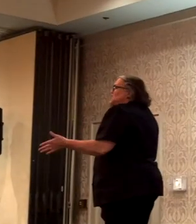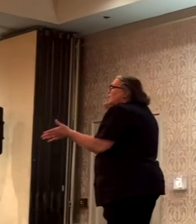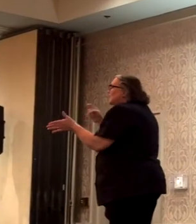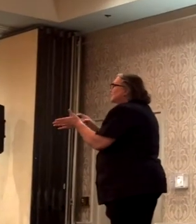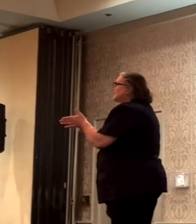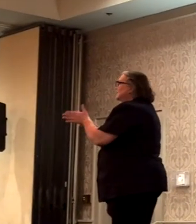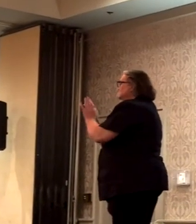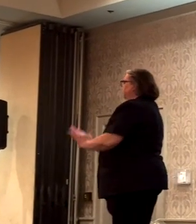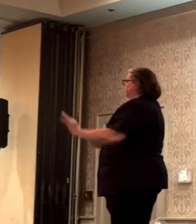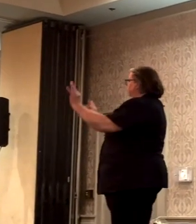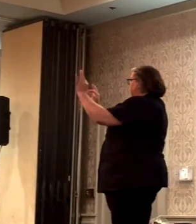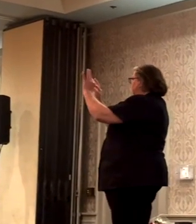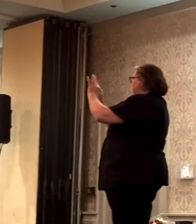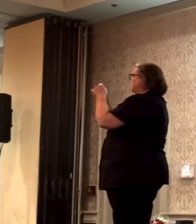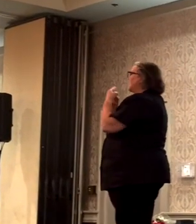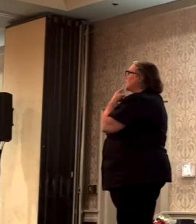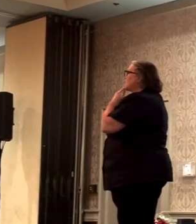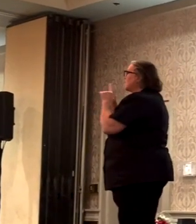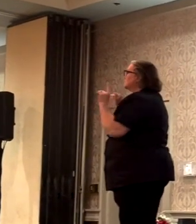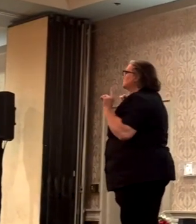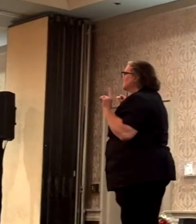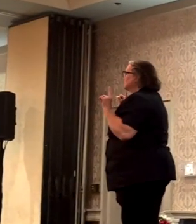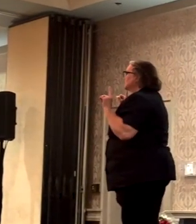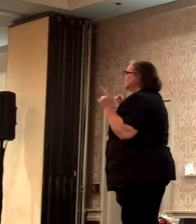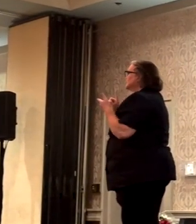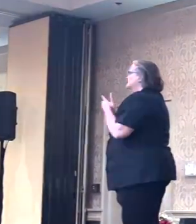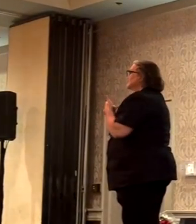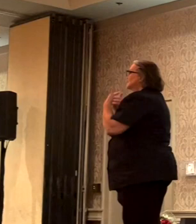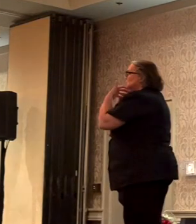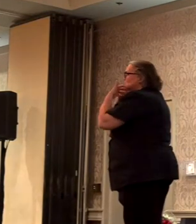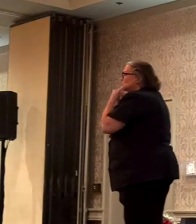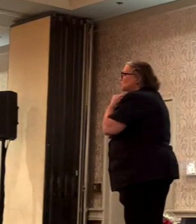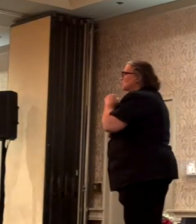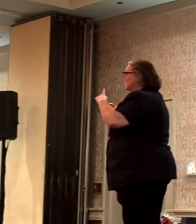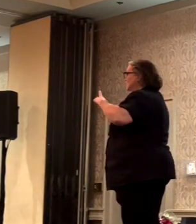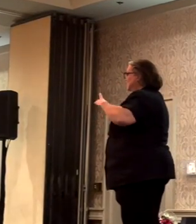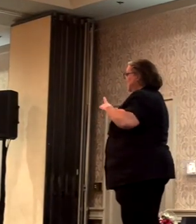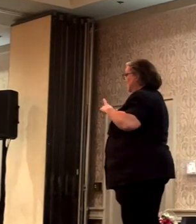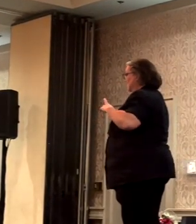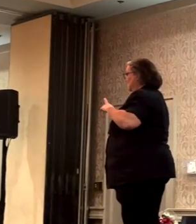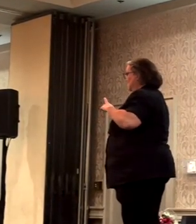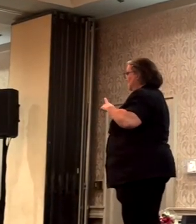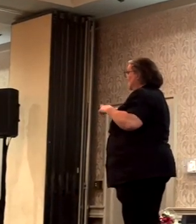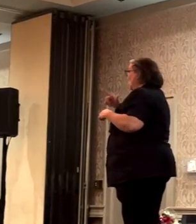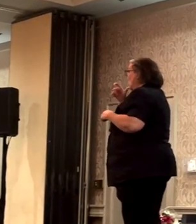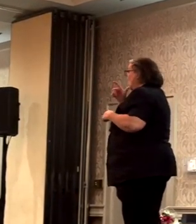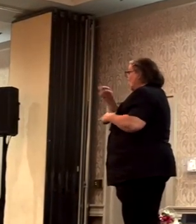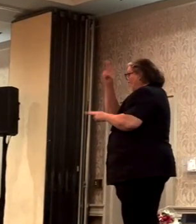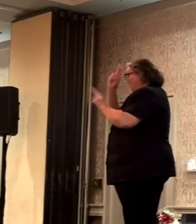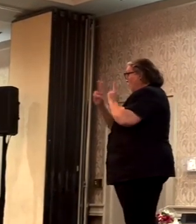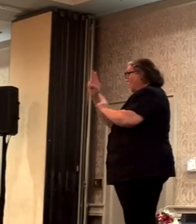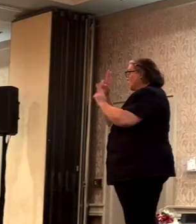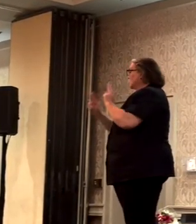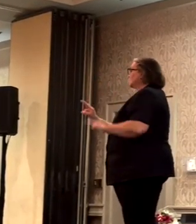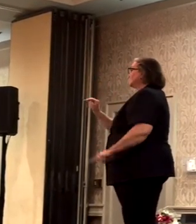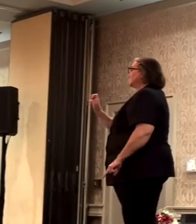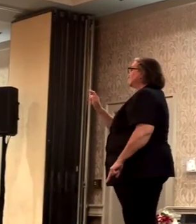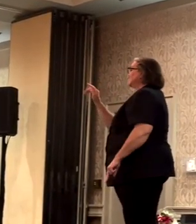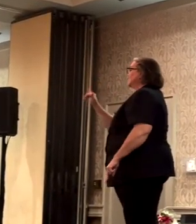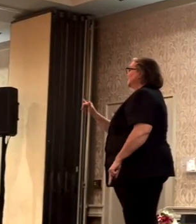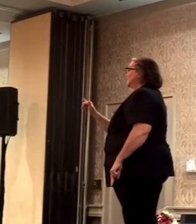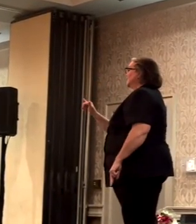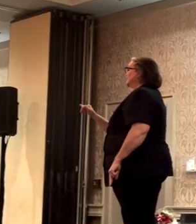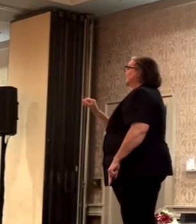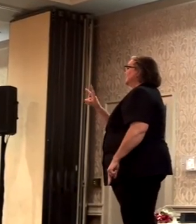significant accomplishments and well-deserved retirement of the Honorable Nettie C.